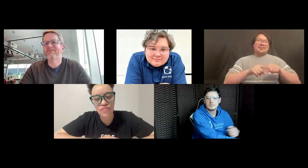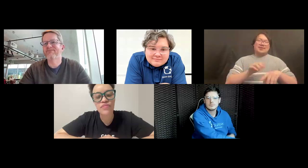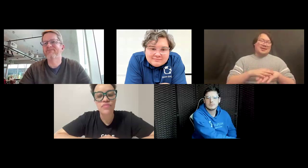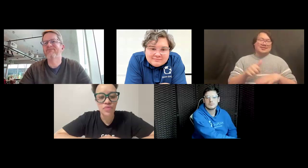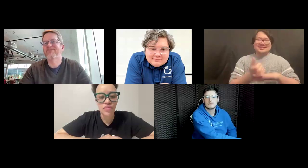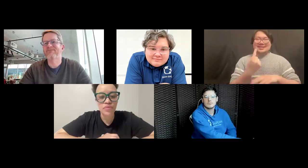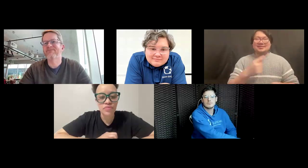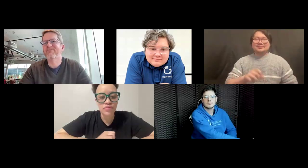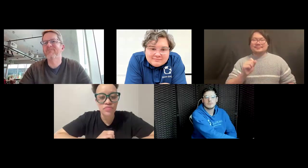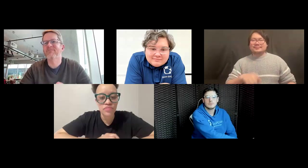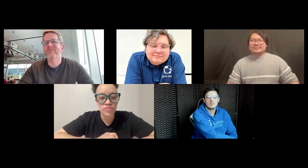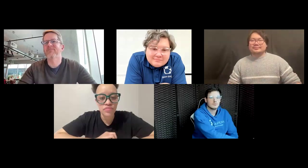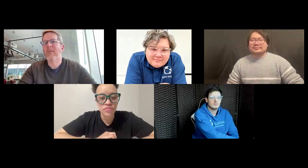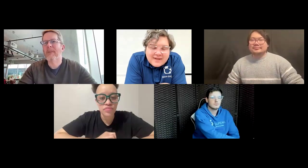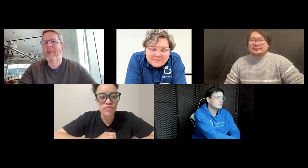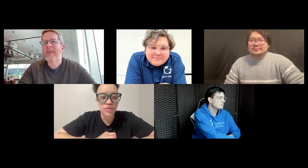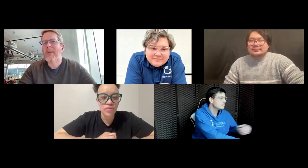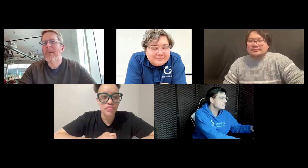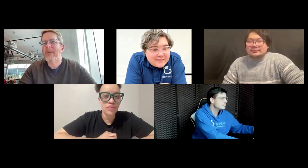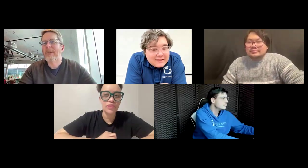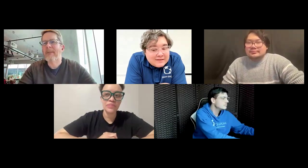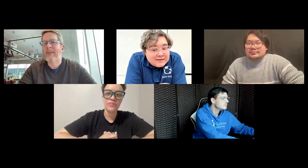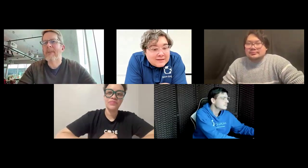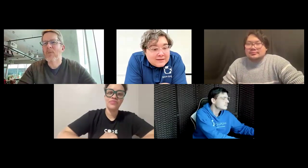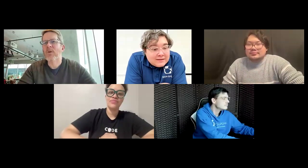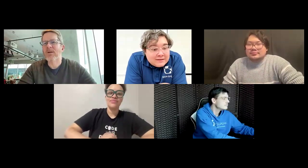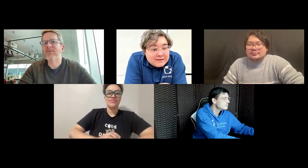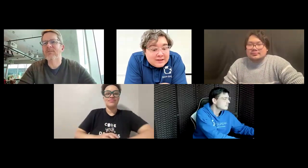compared to what we were using before. So that's one element.